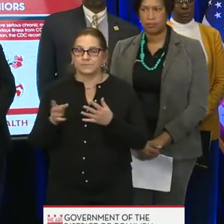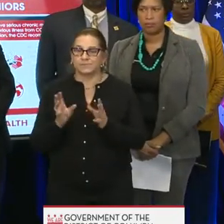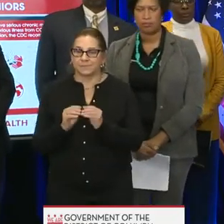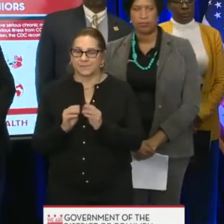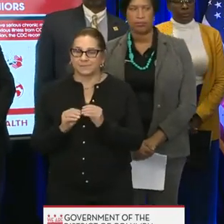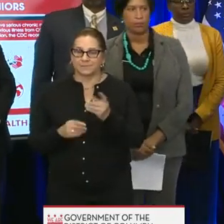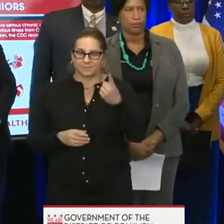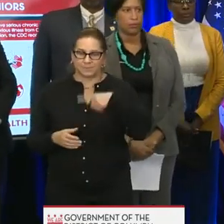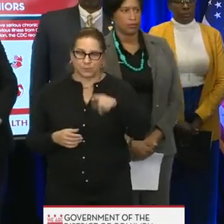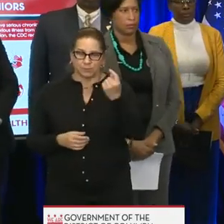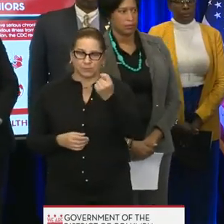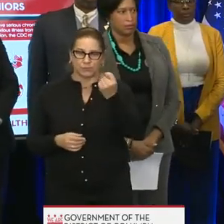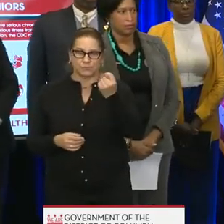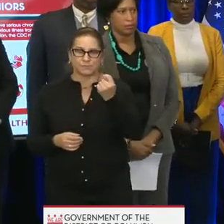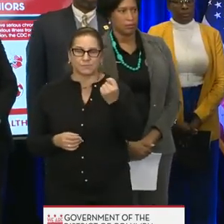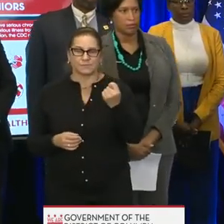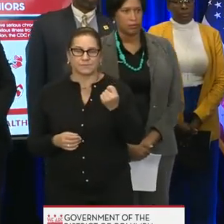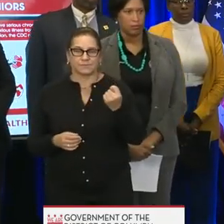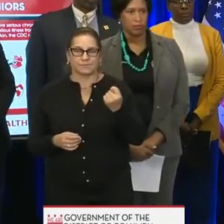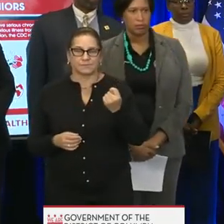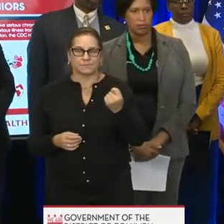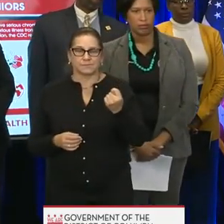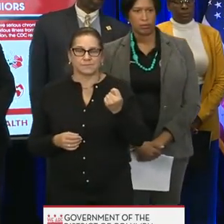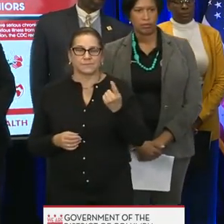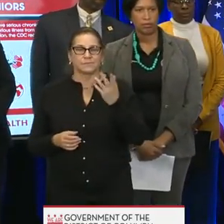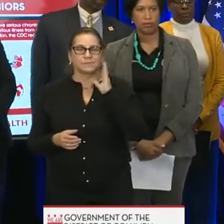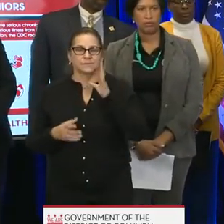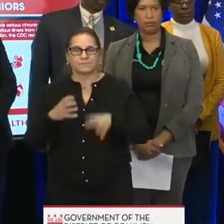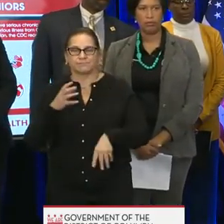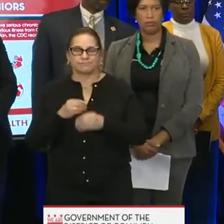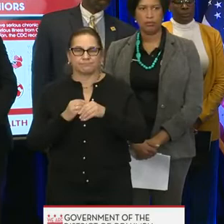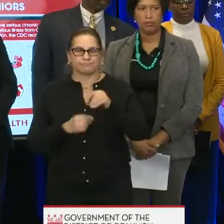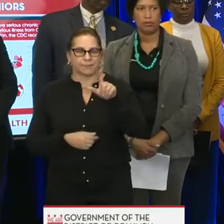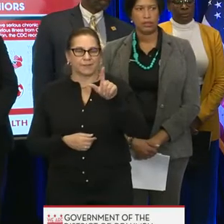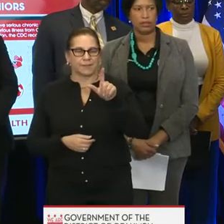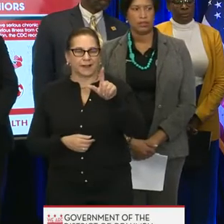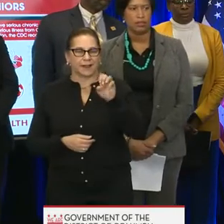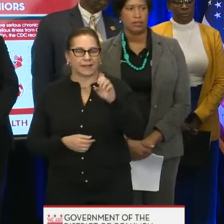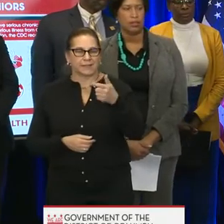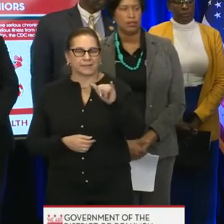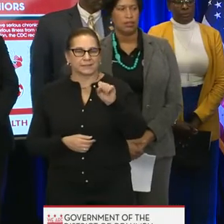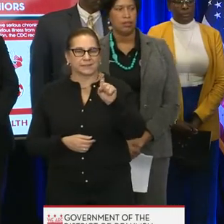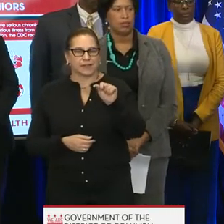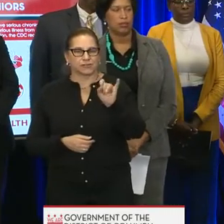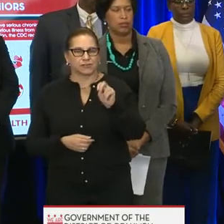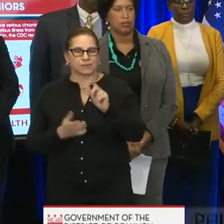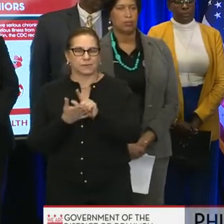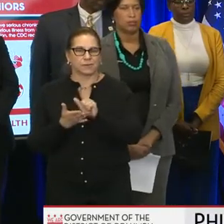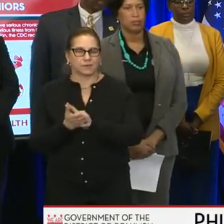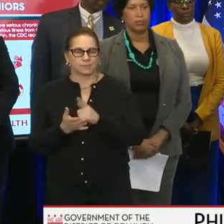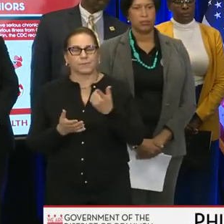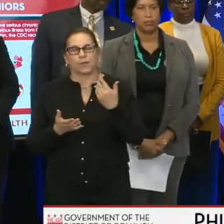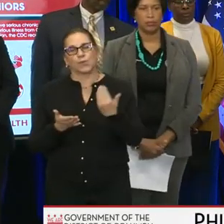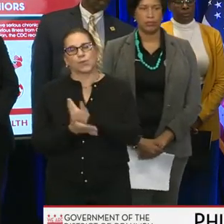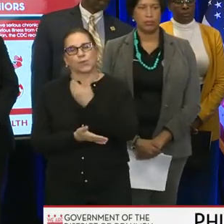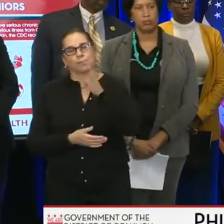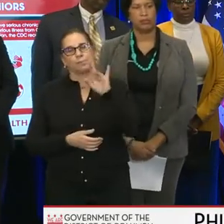additional legislative meeting at that time. And at that meeting, we will have a bill. It's called an emergency bill because